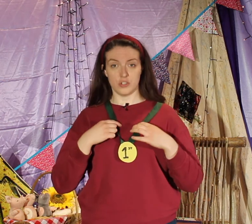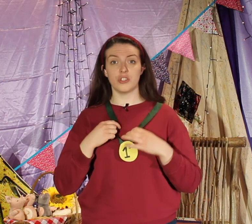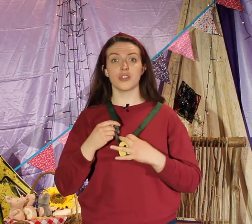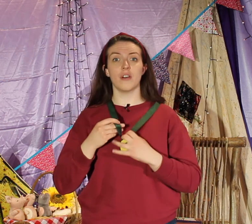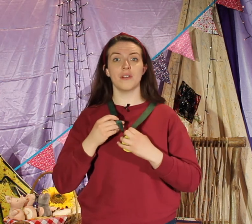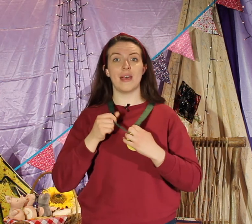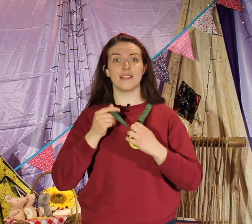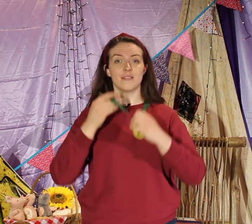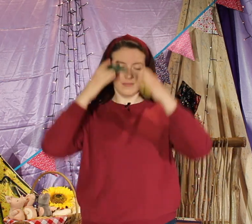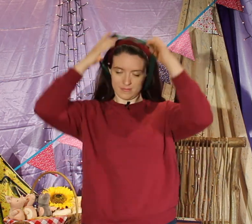took off her medal